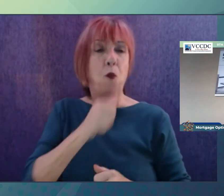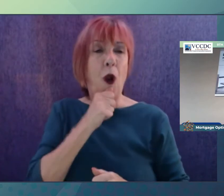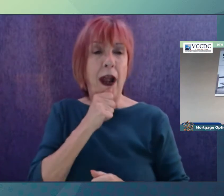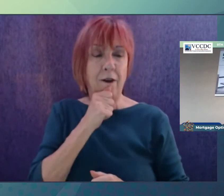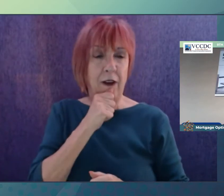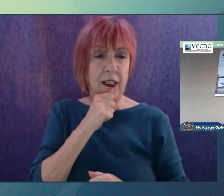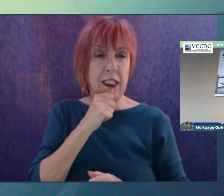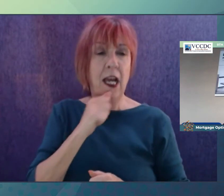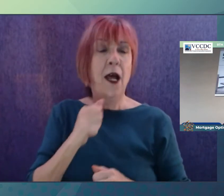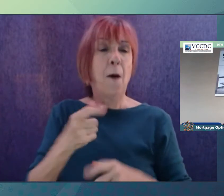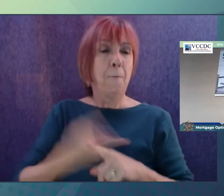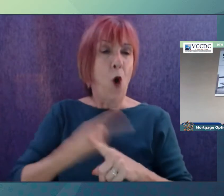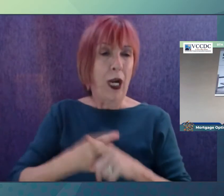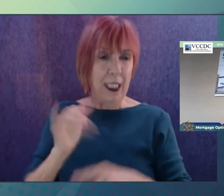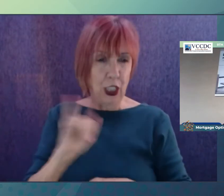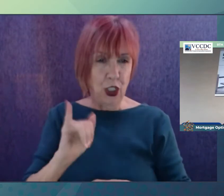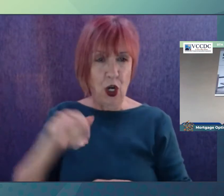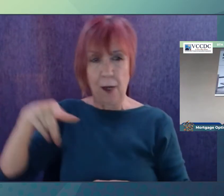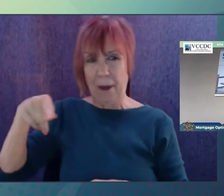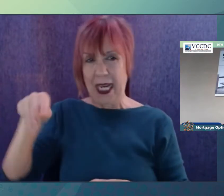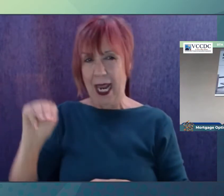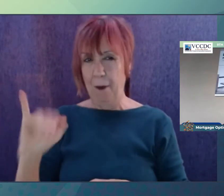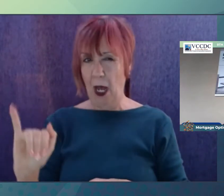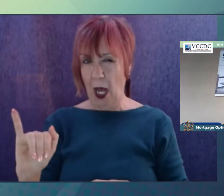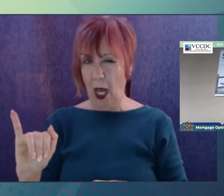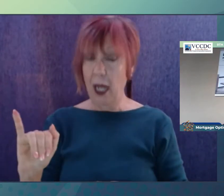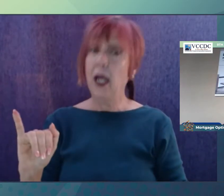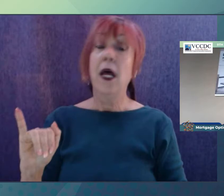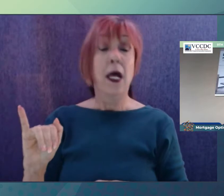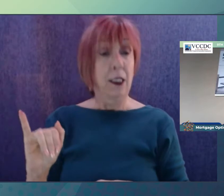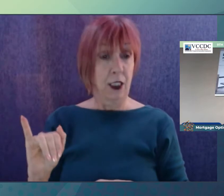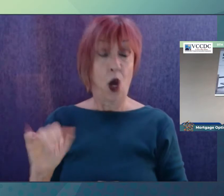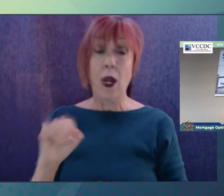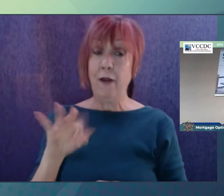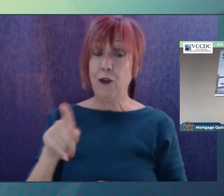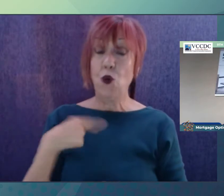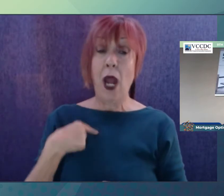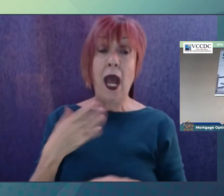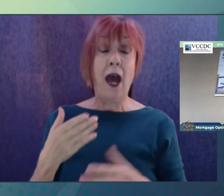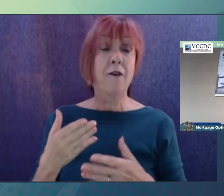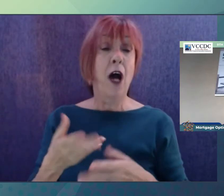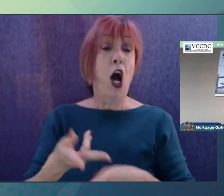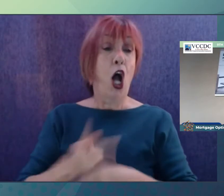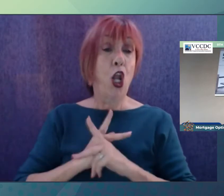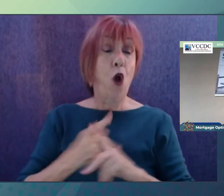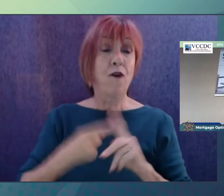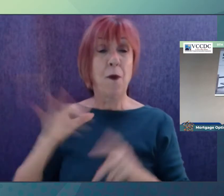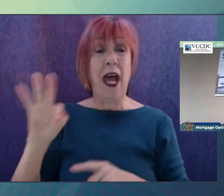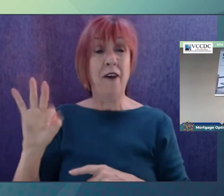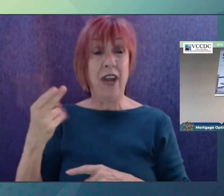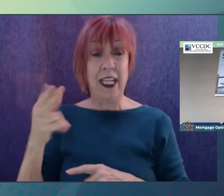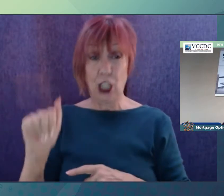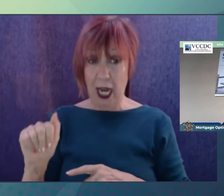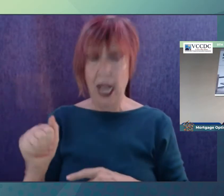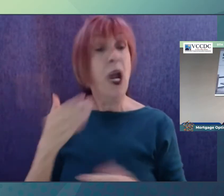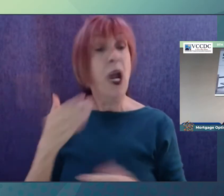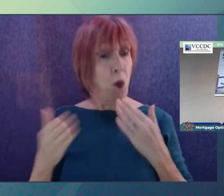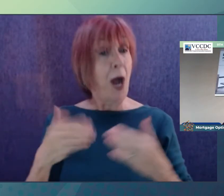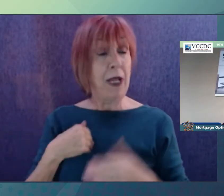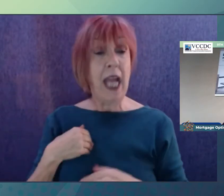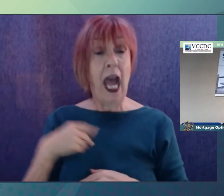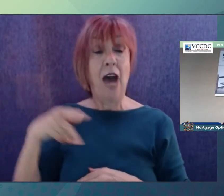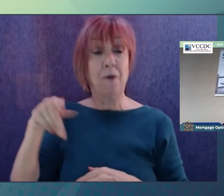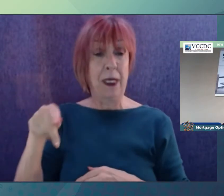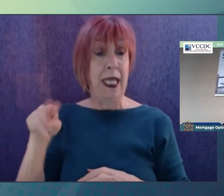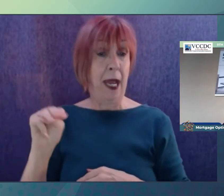your monthly costs. This is especially true if you have a loan insured by the Federal Housing Administration or FHA. While